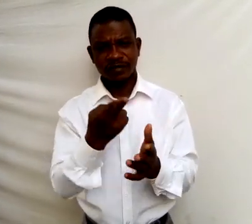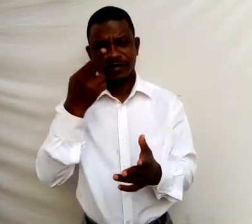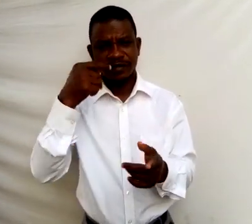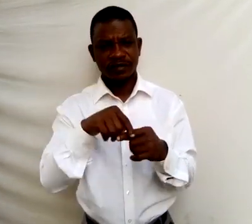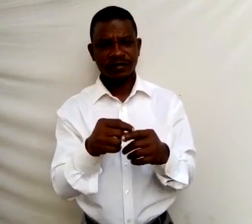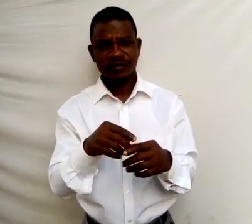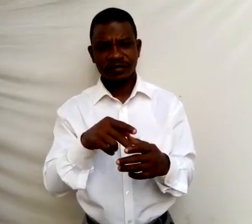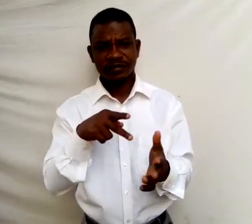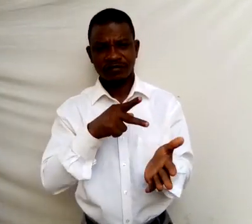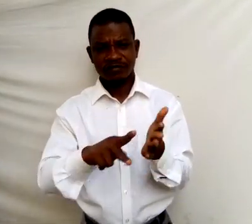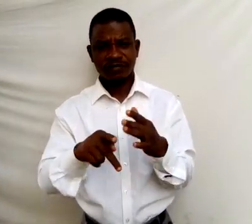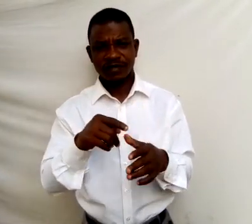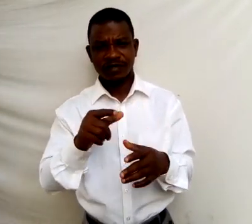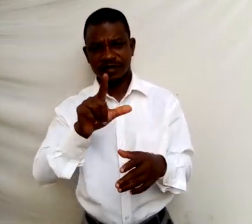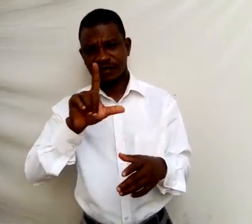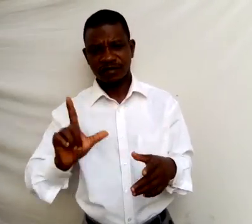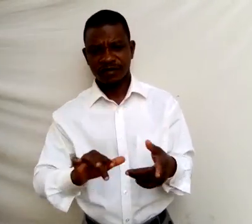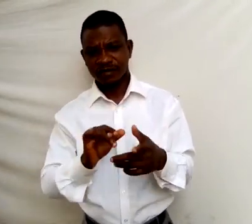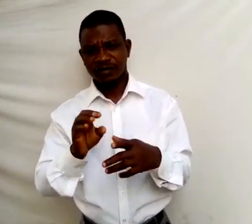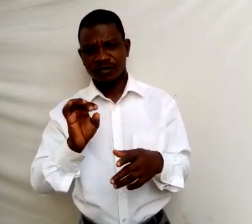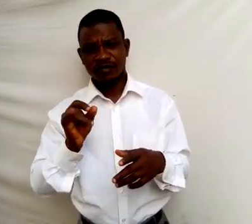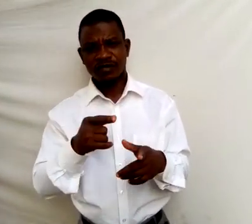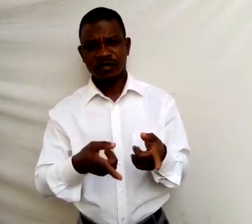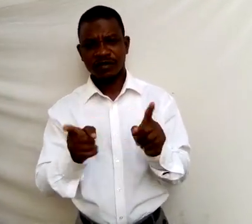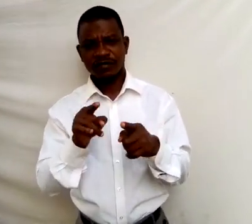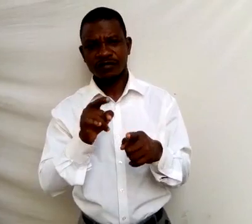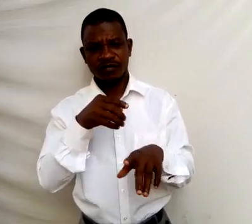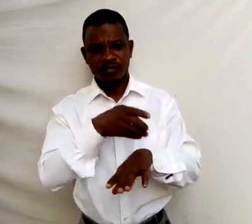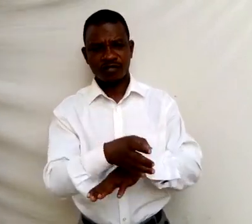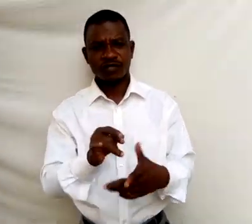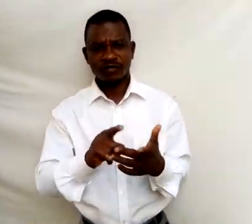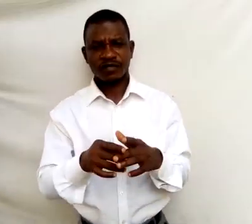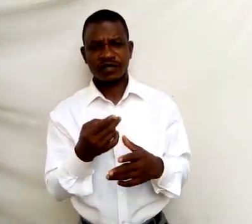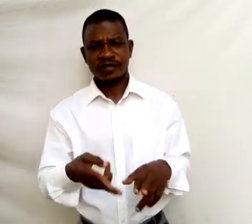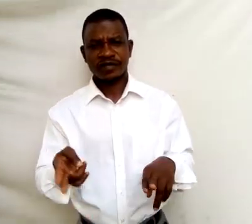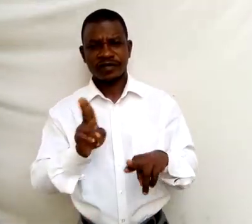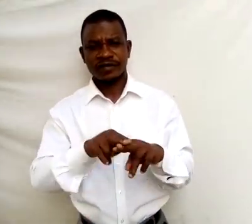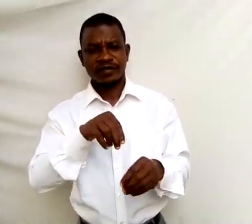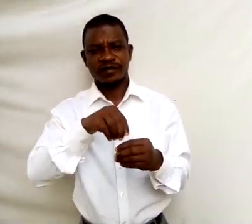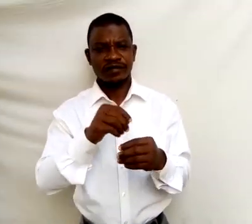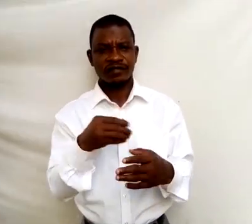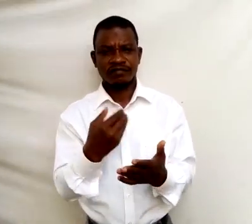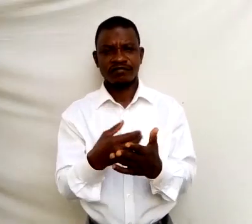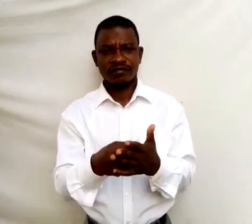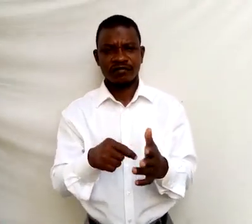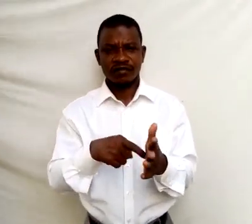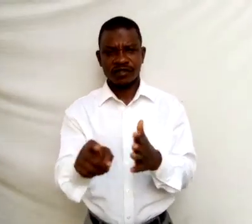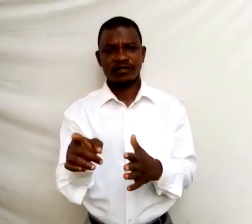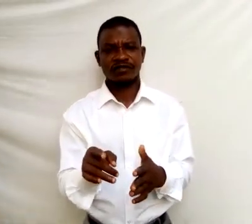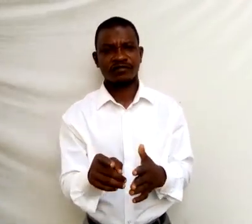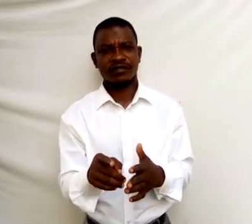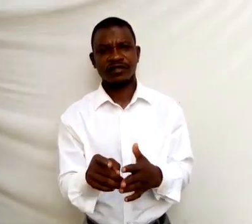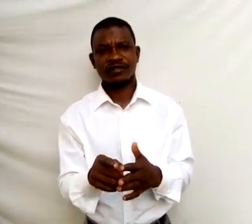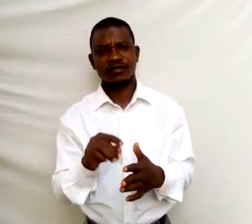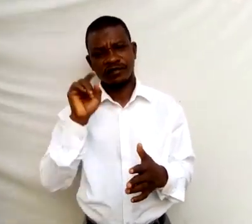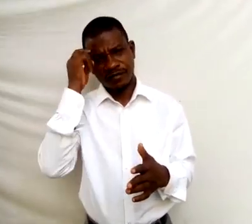price level occasioned by increase in money supply, government can plan